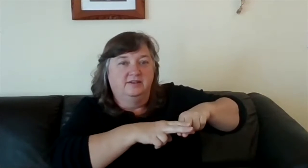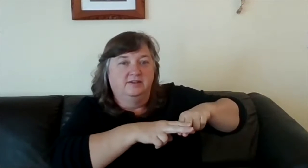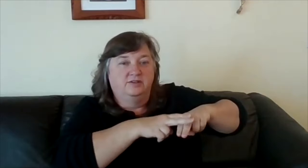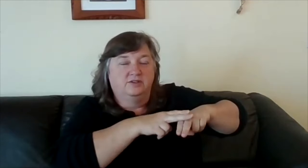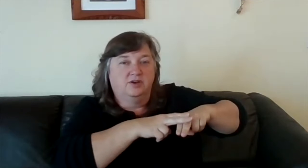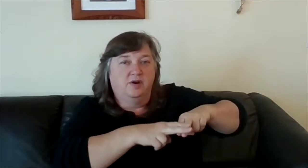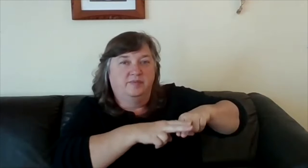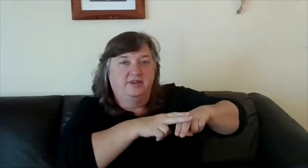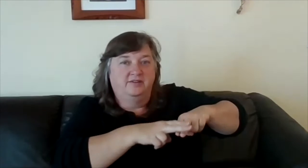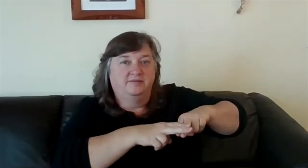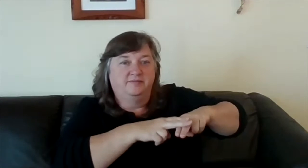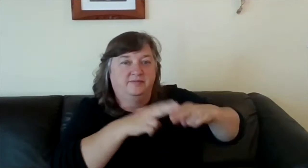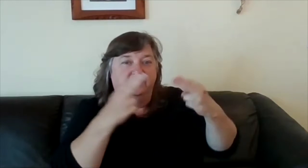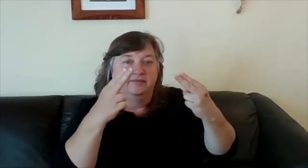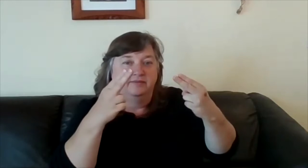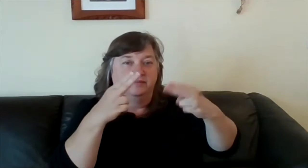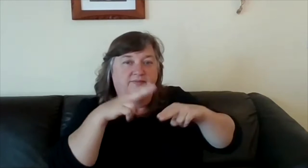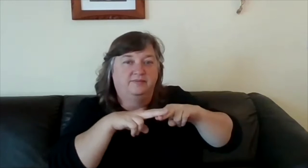You just go up and down.